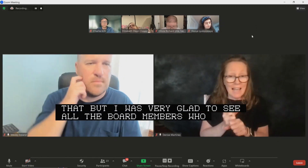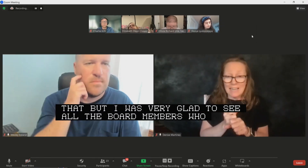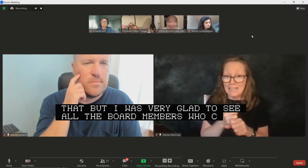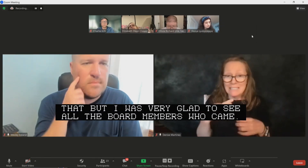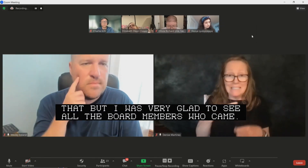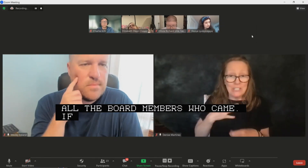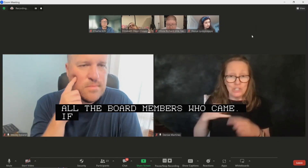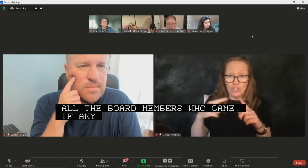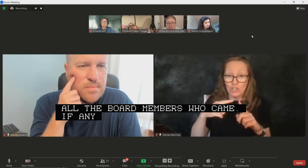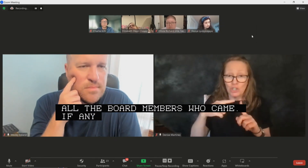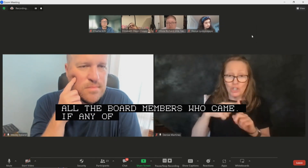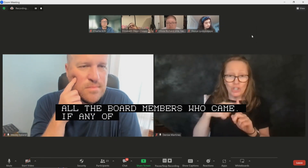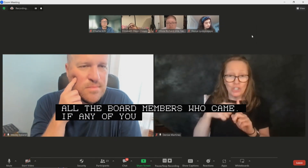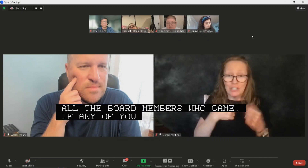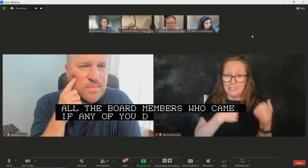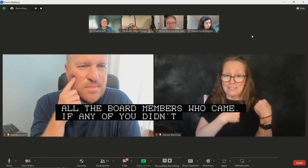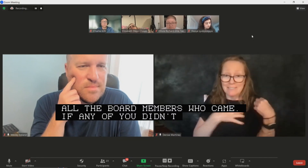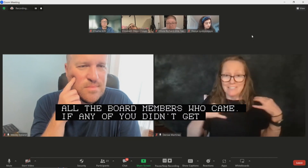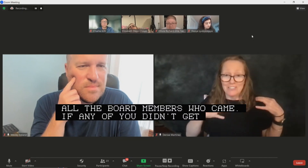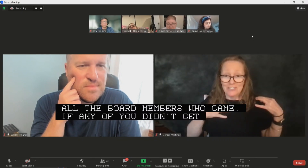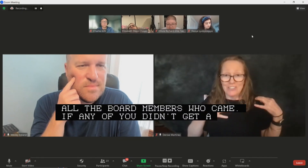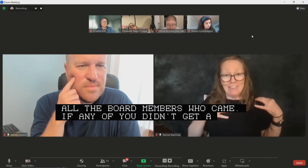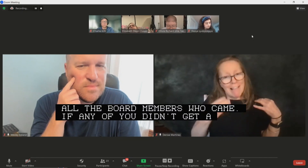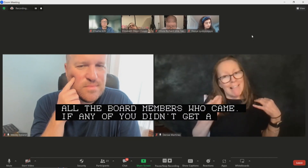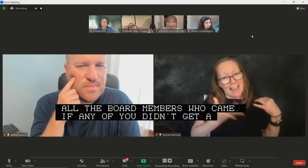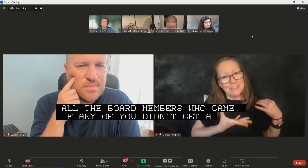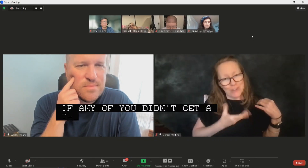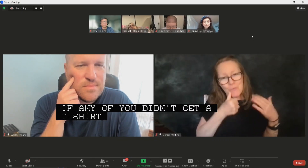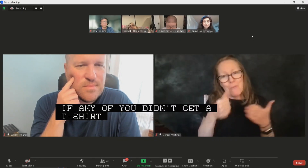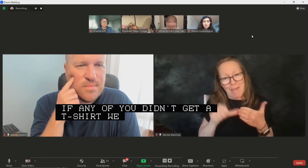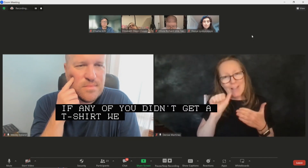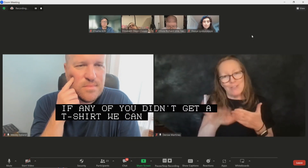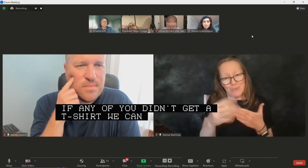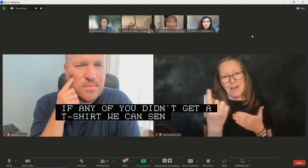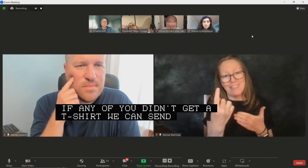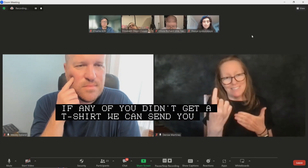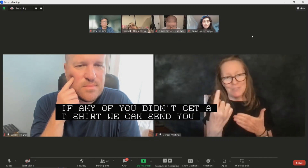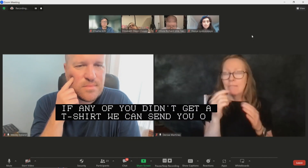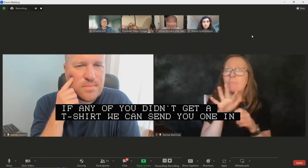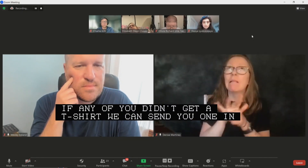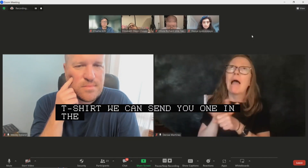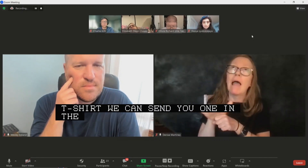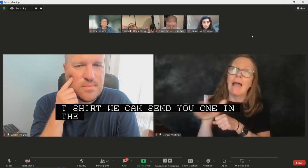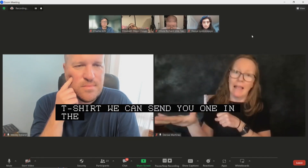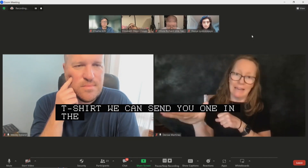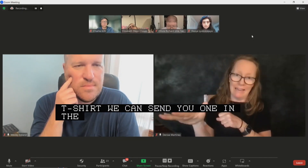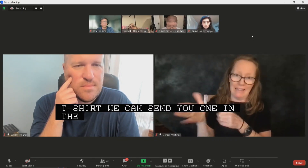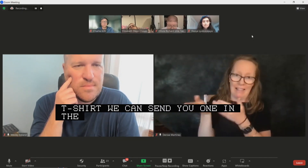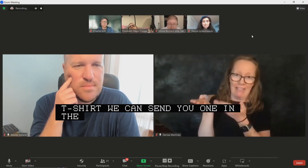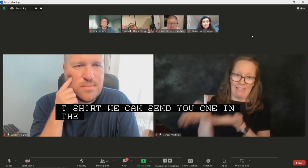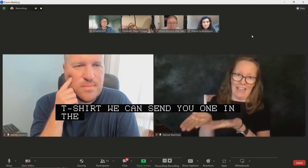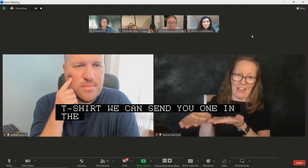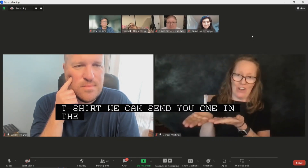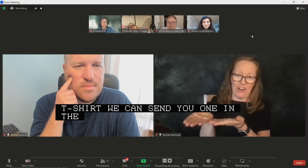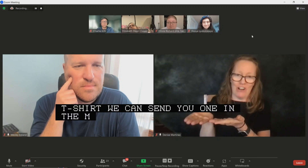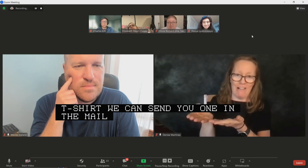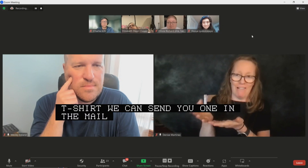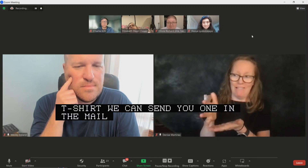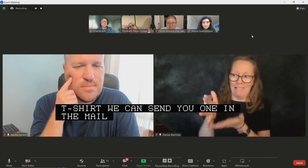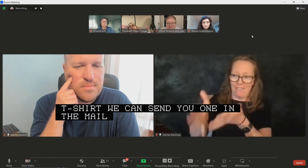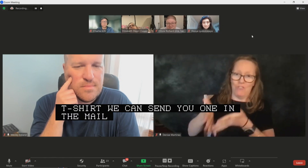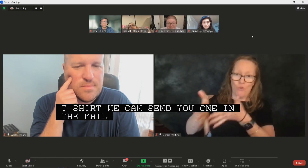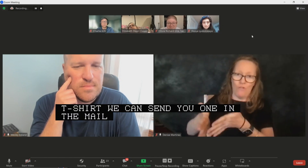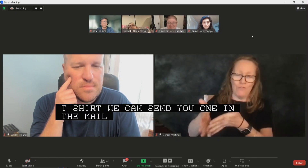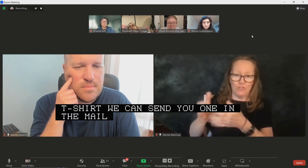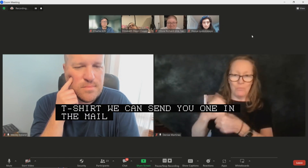know. We can send you one in the mail. We have plenty of t-shirts left over, so I want to make sure all the board members get them. It